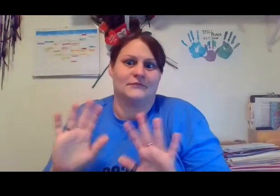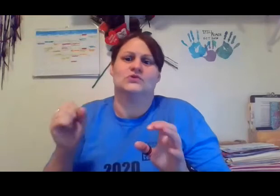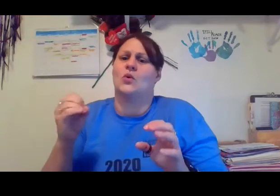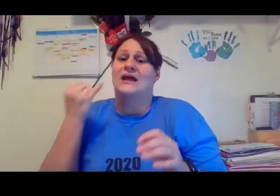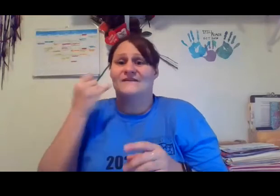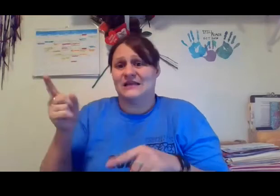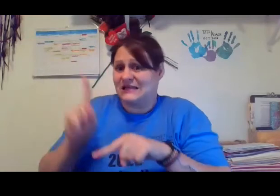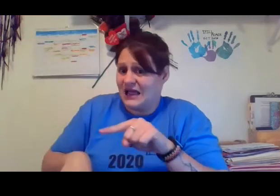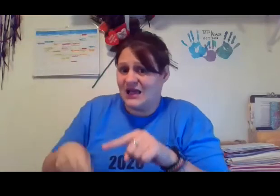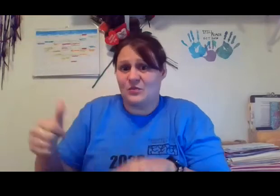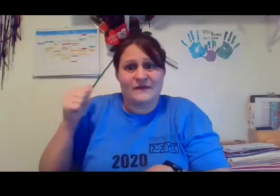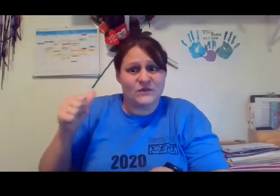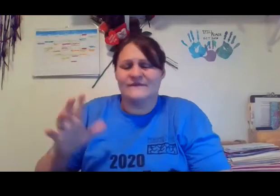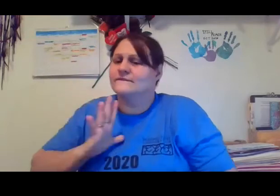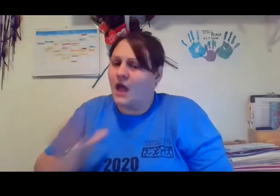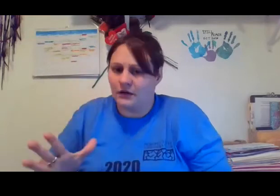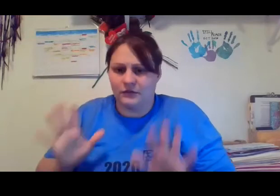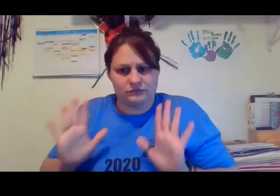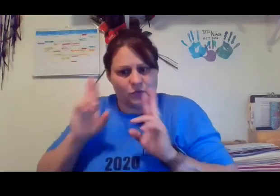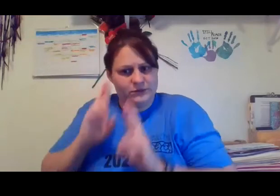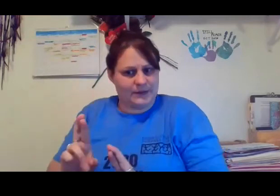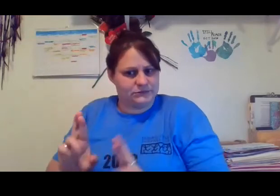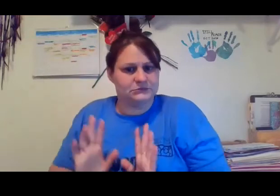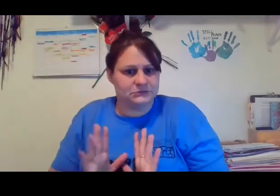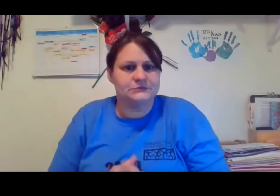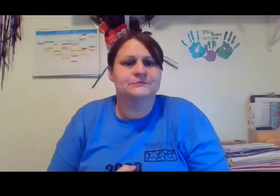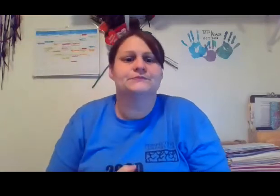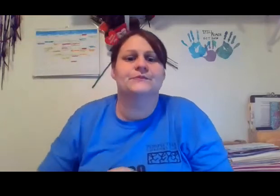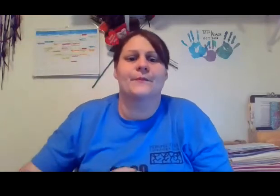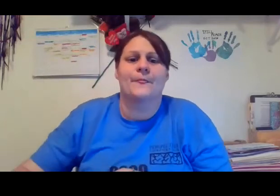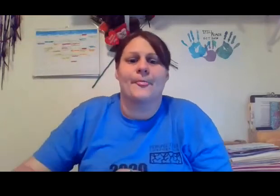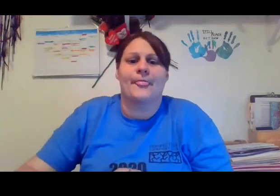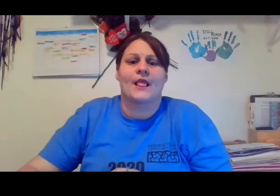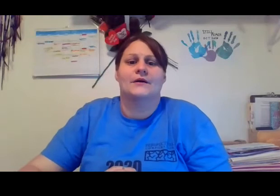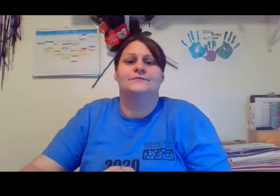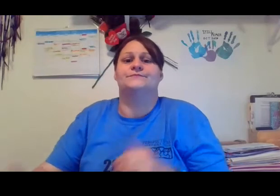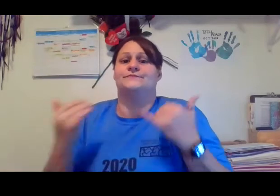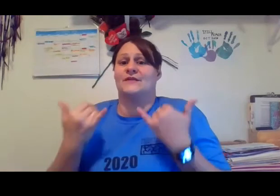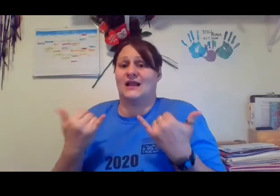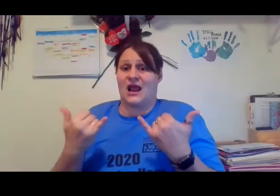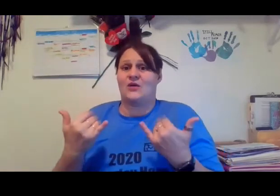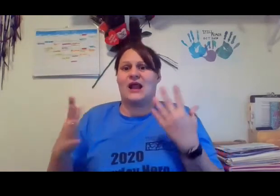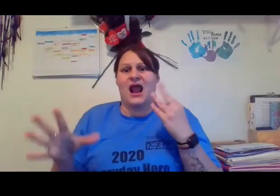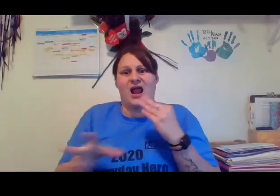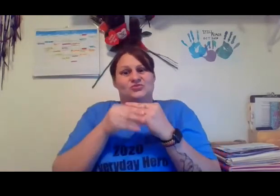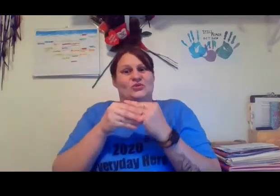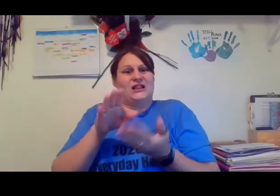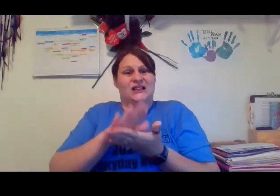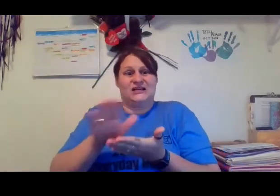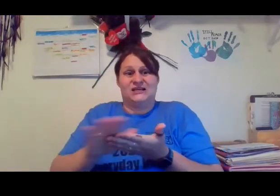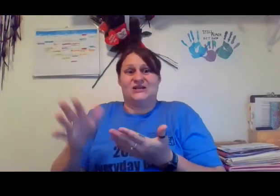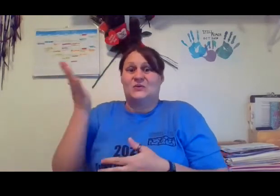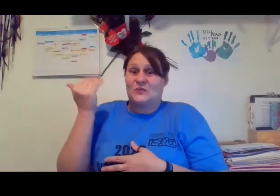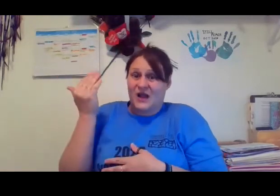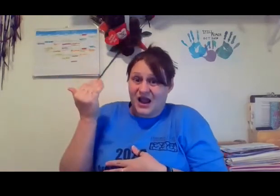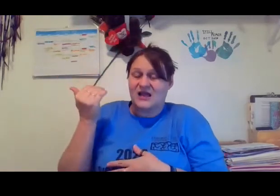want them to get outside in the community, and we don't want them to injure themselves, but we also want to make sure that we respect